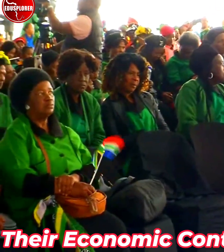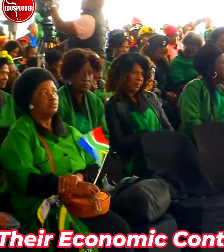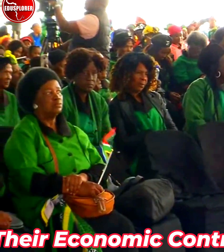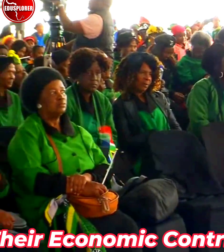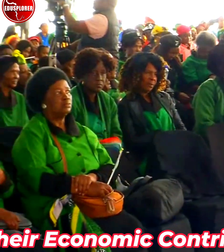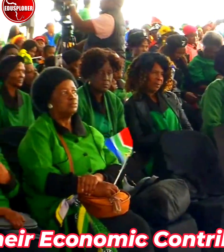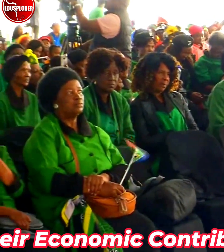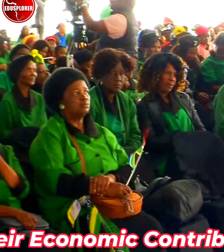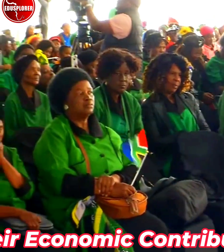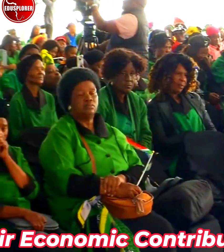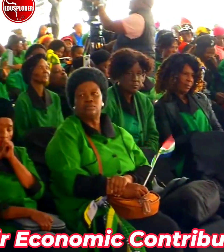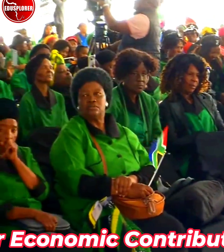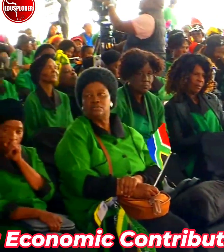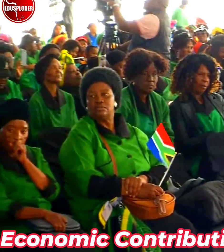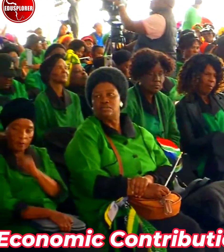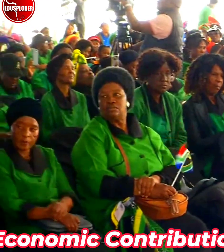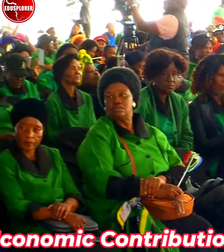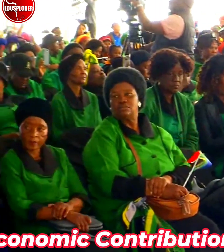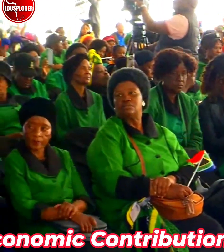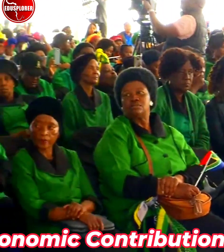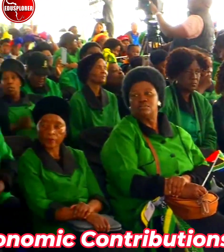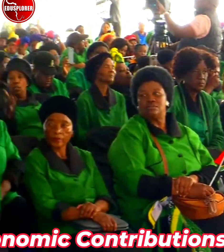Beautiful as she still looks today.